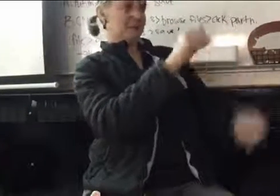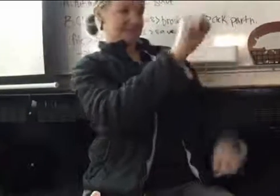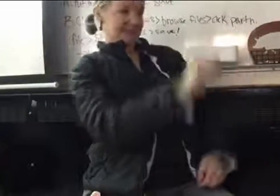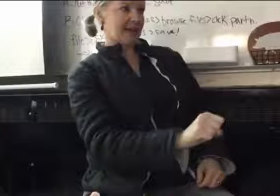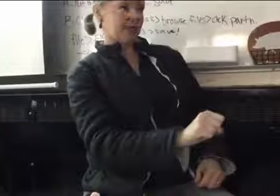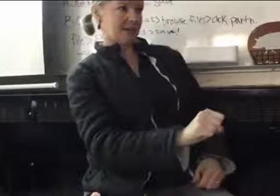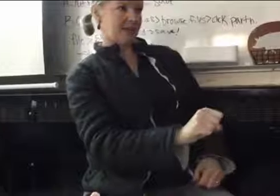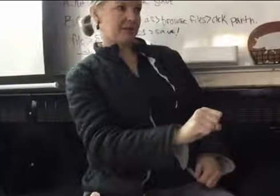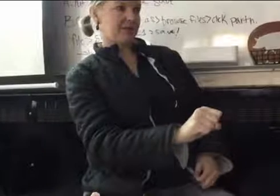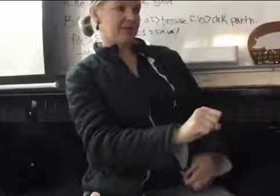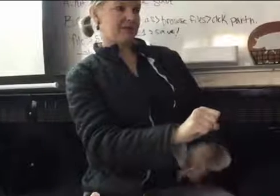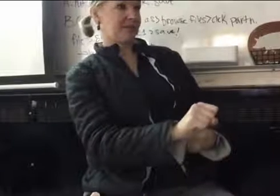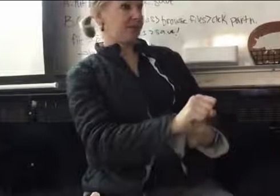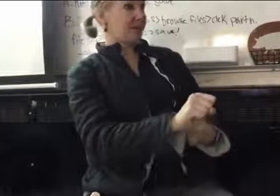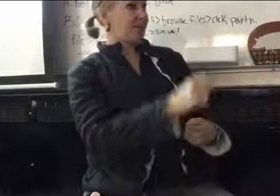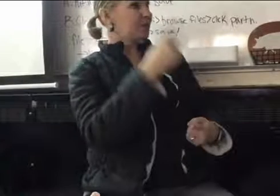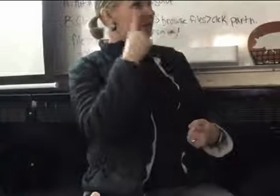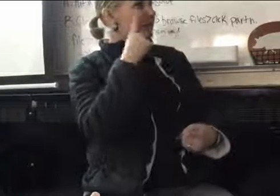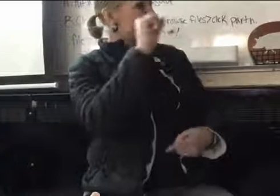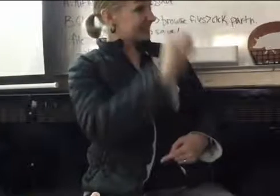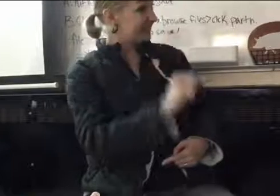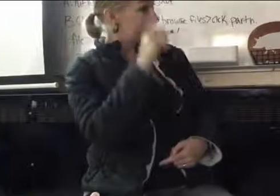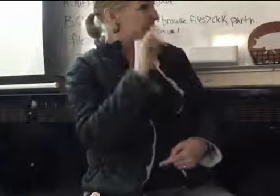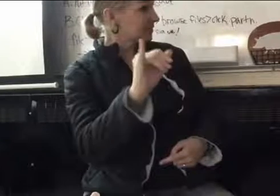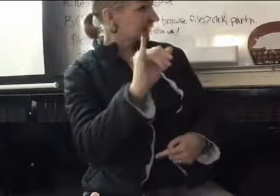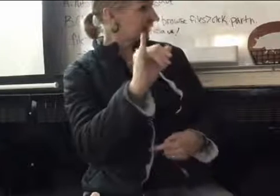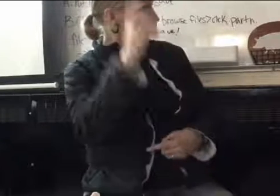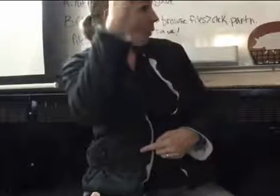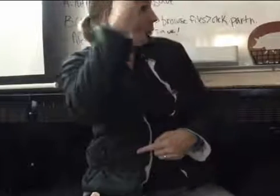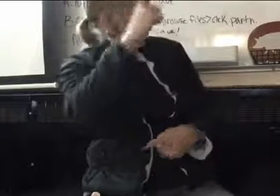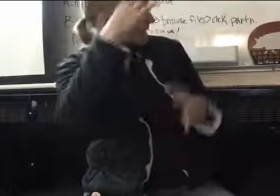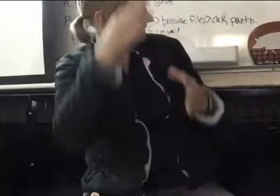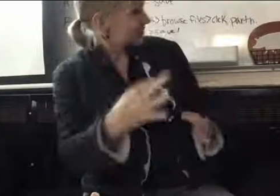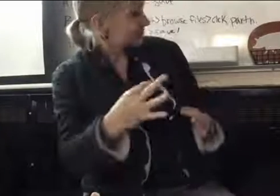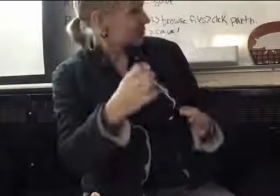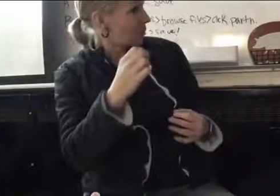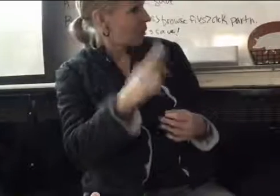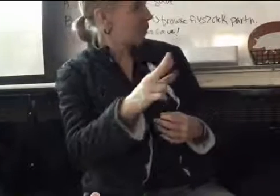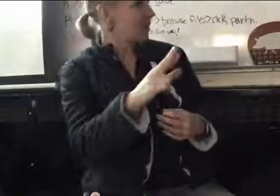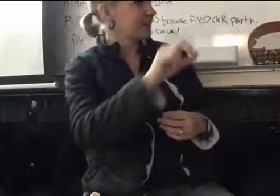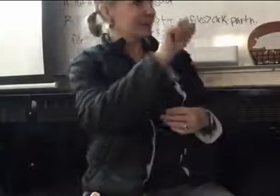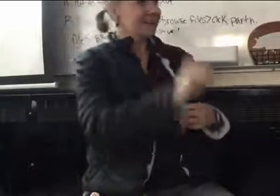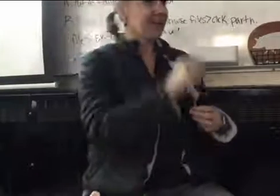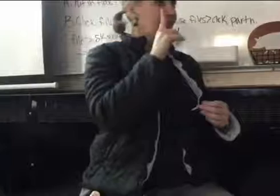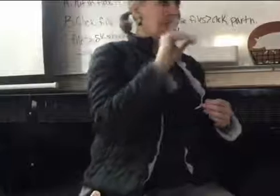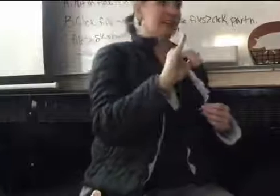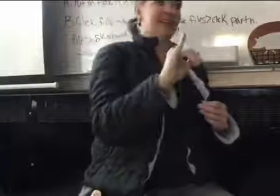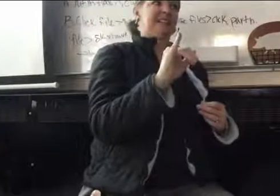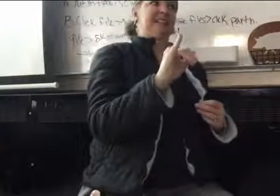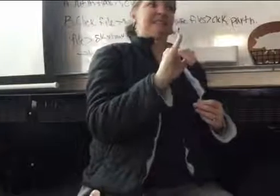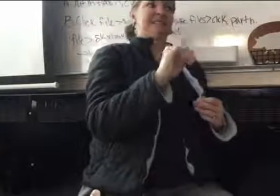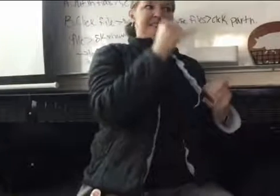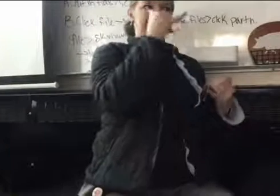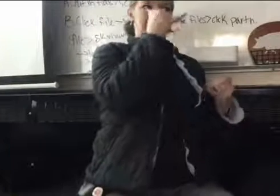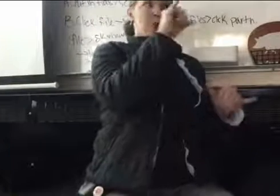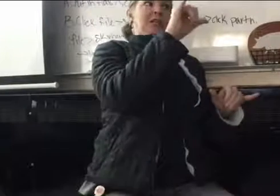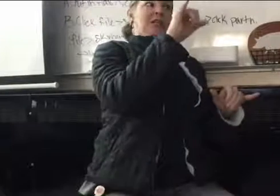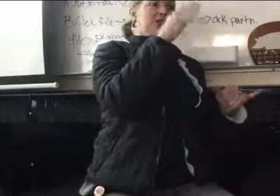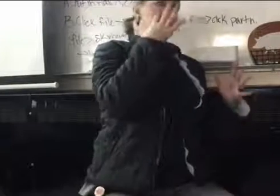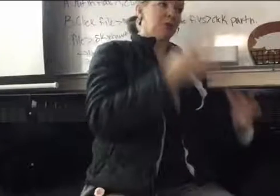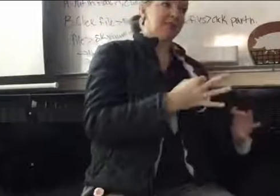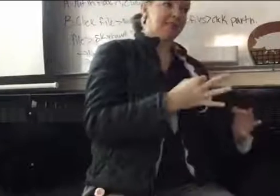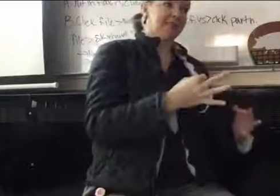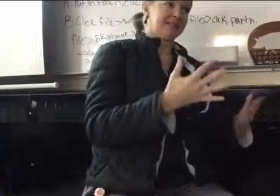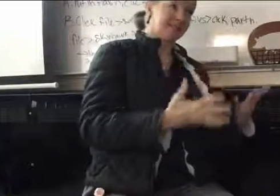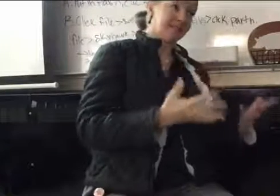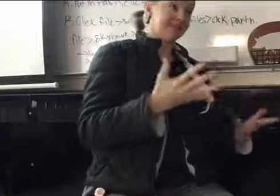in this? Does the Confederates look like they're making a wise choice? Or do the Confederates look like they're making a very wrong choice?